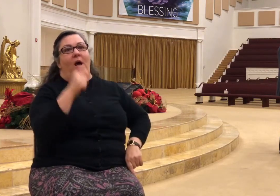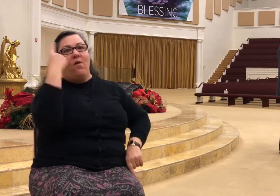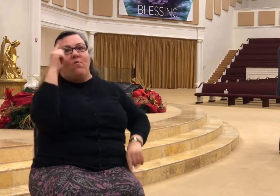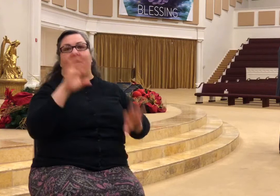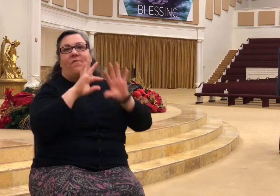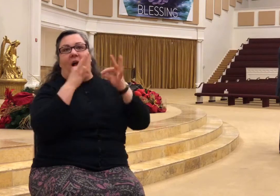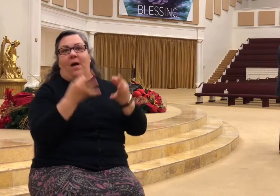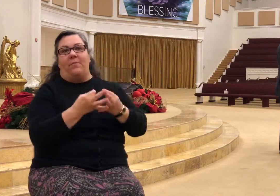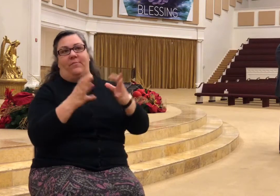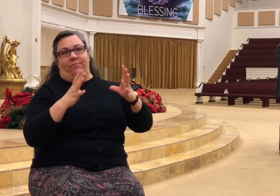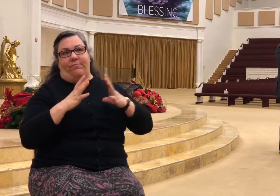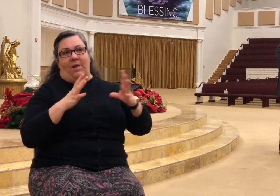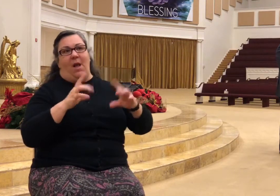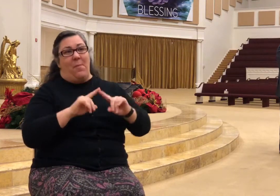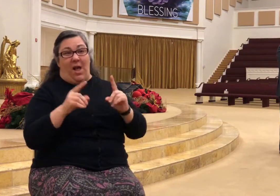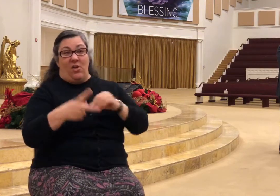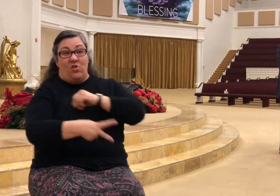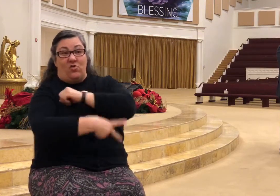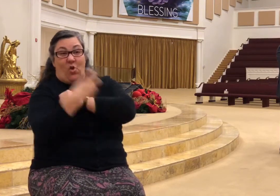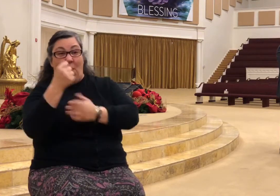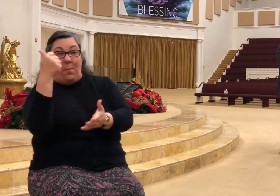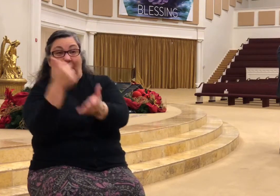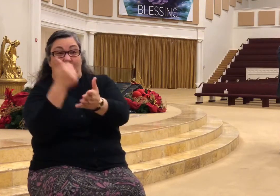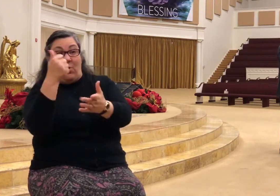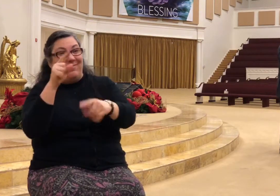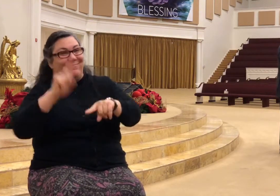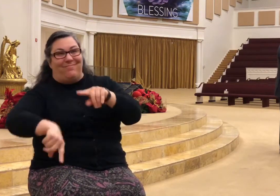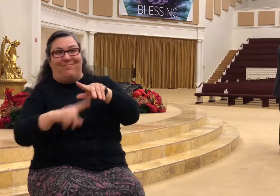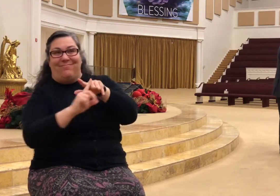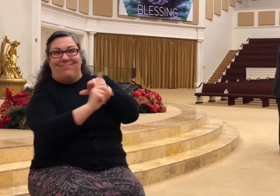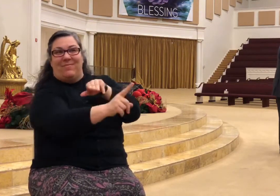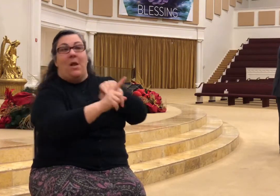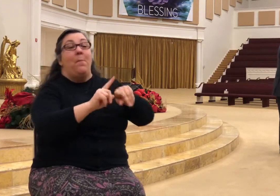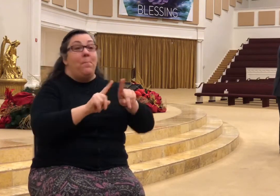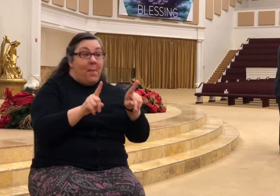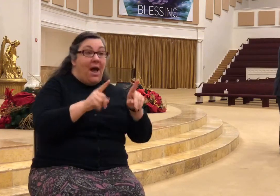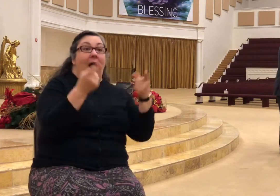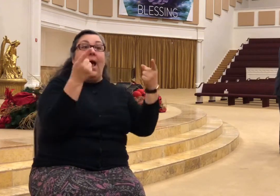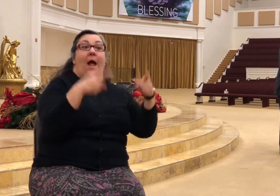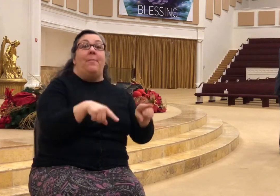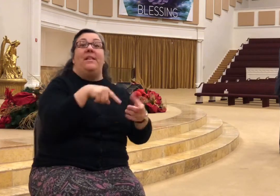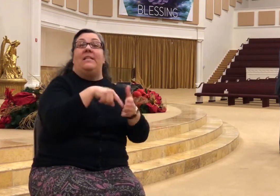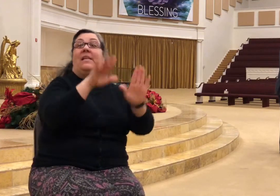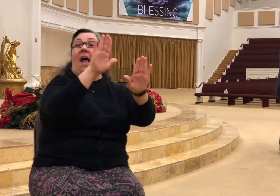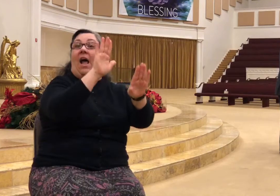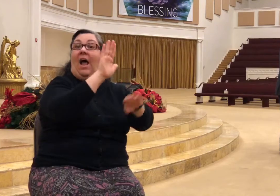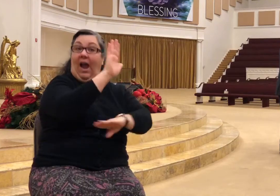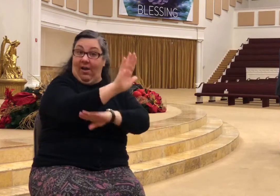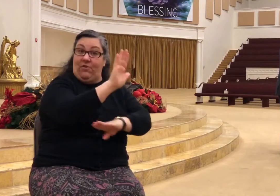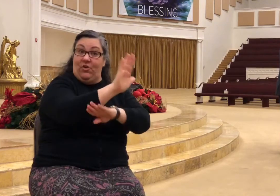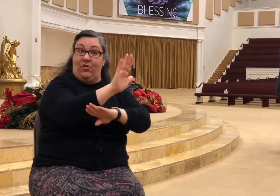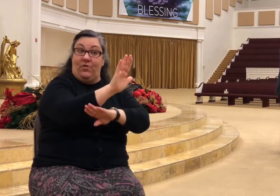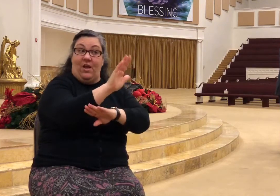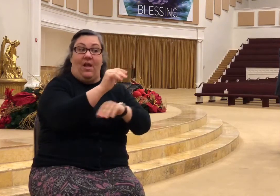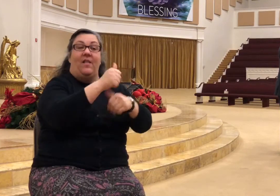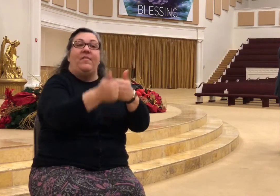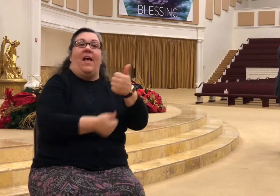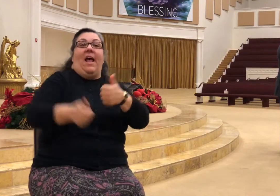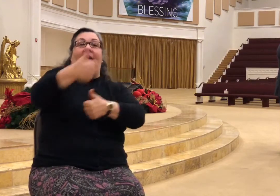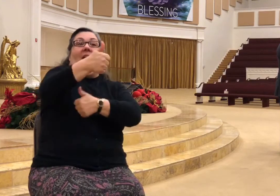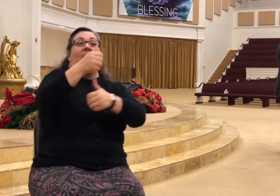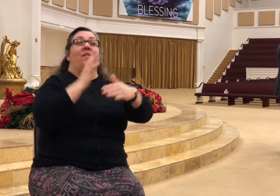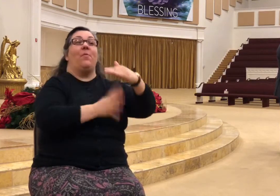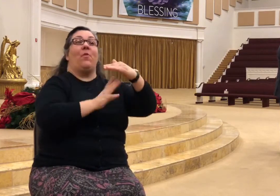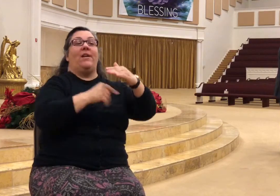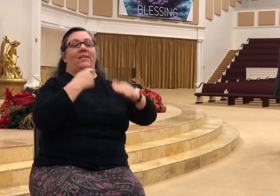very difficult. They weren't going to be able to leave the country. But as of this afternoon, it looks like the head of immigration has given them permission.